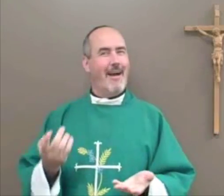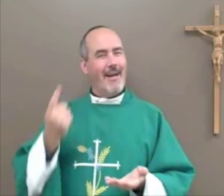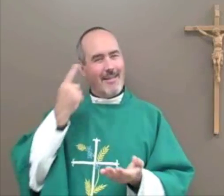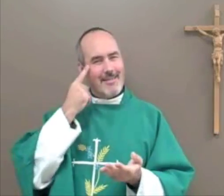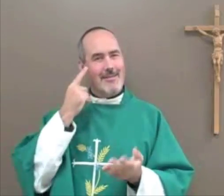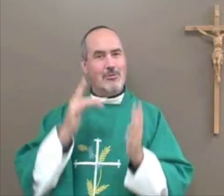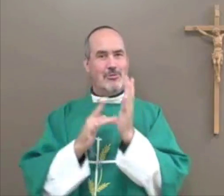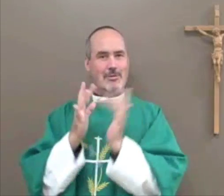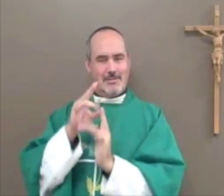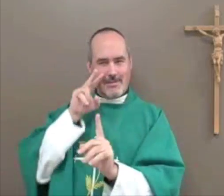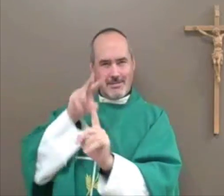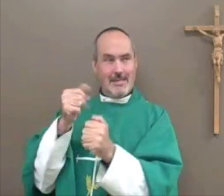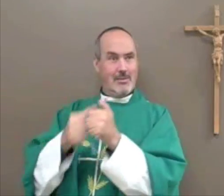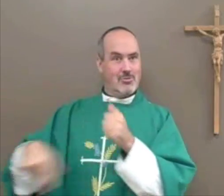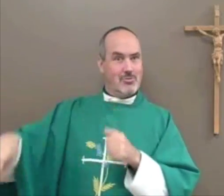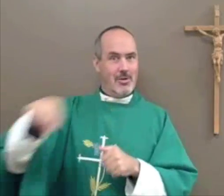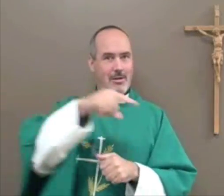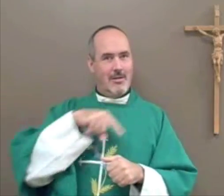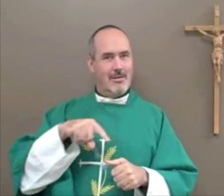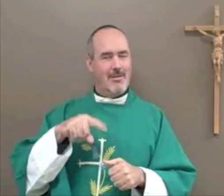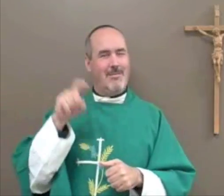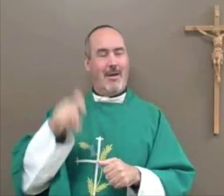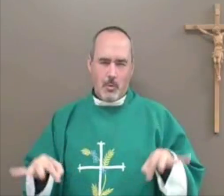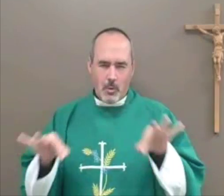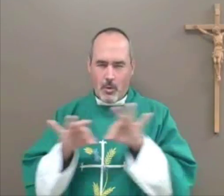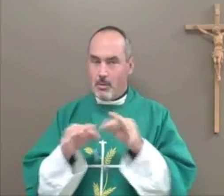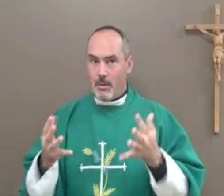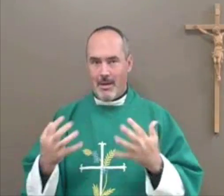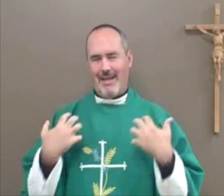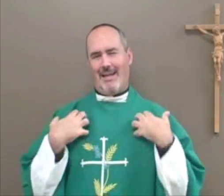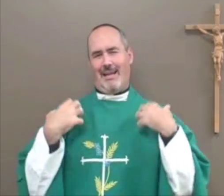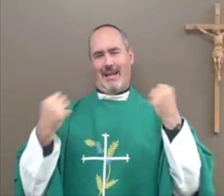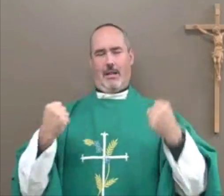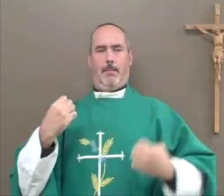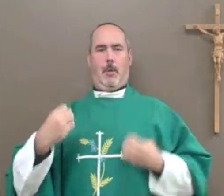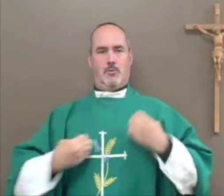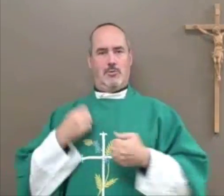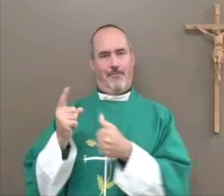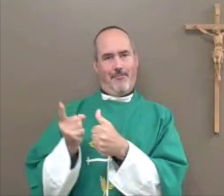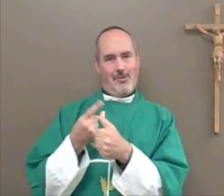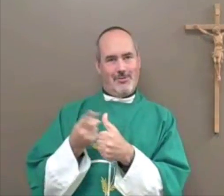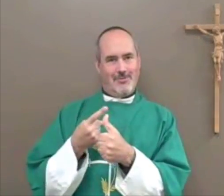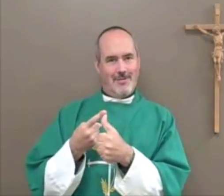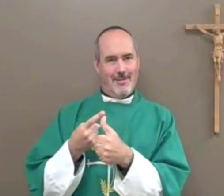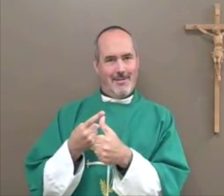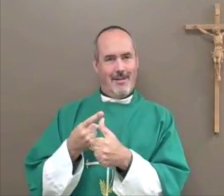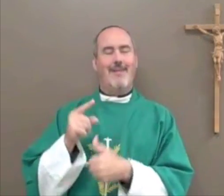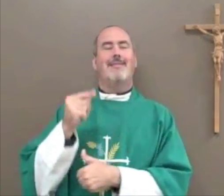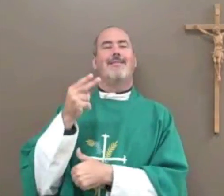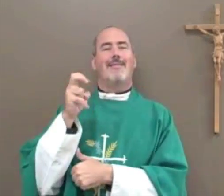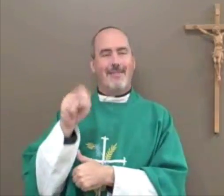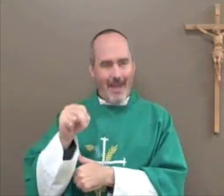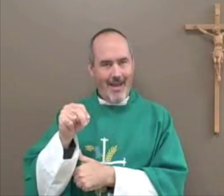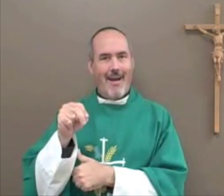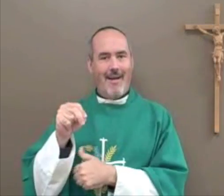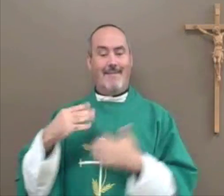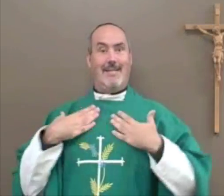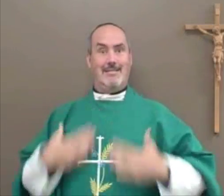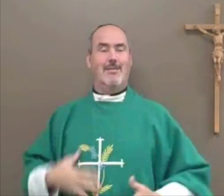enthusiasm. And I think that that's what Jesus was trying to get us to see, that we really have to address the emotional and spiritual